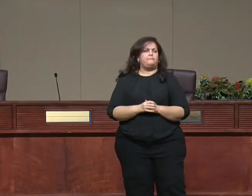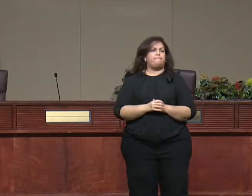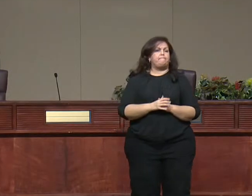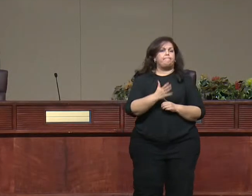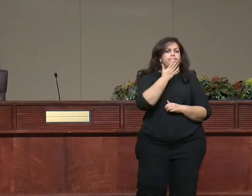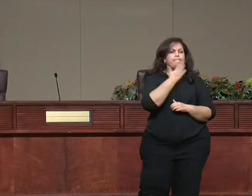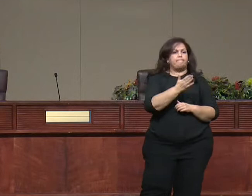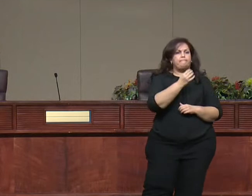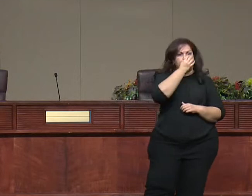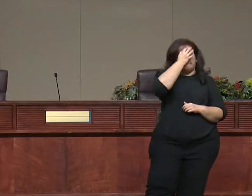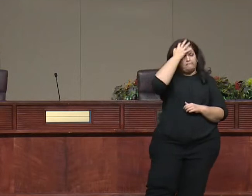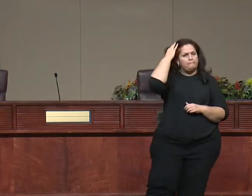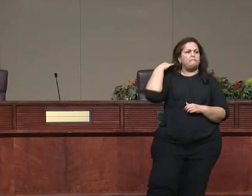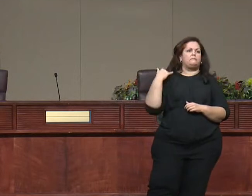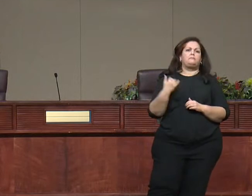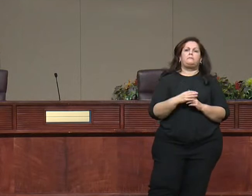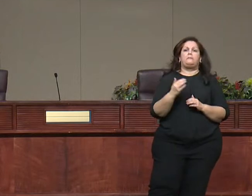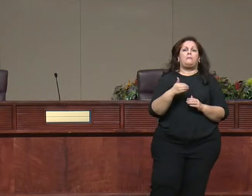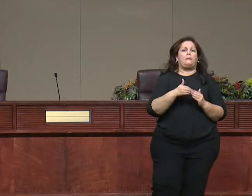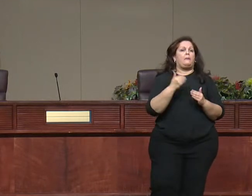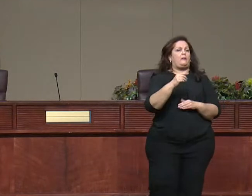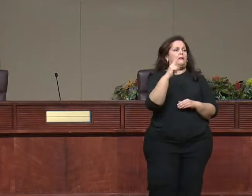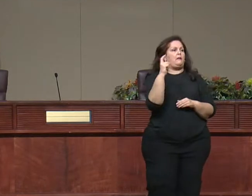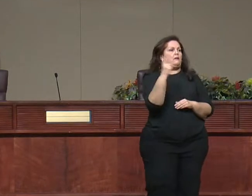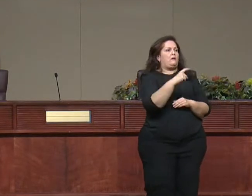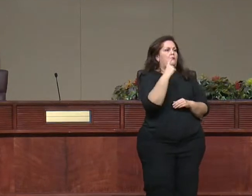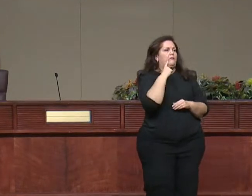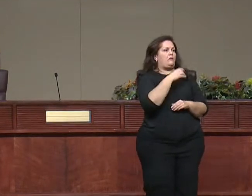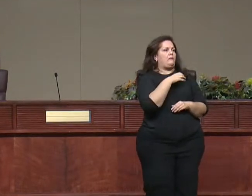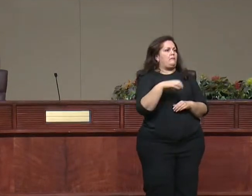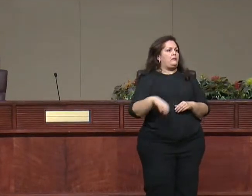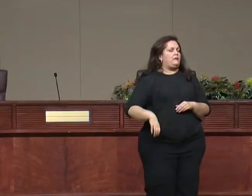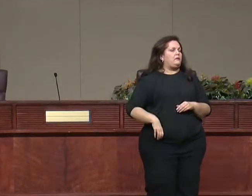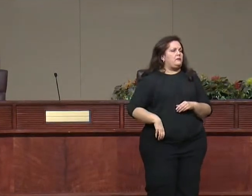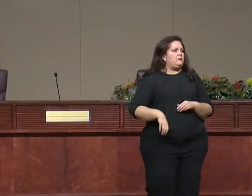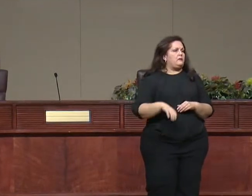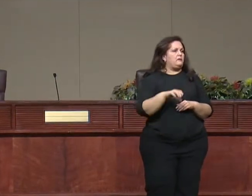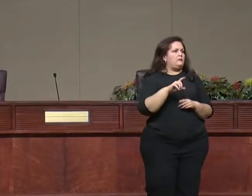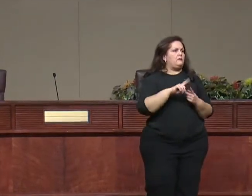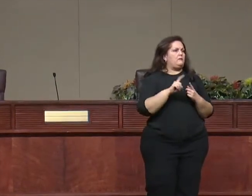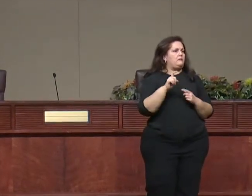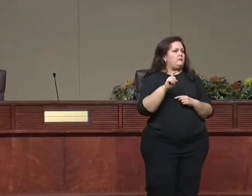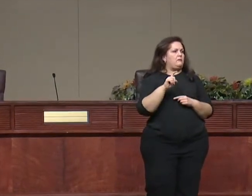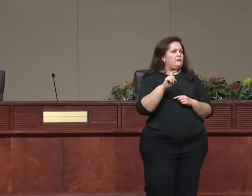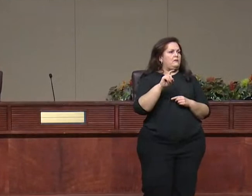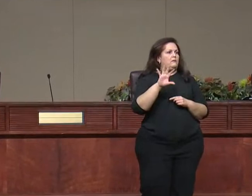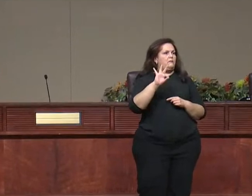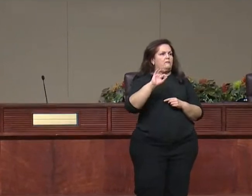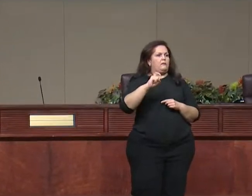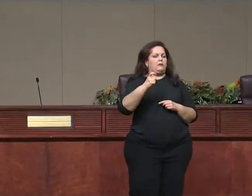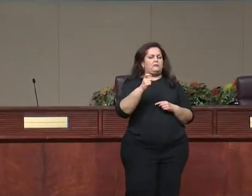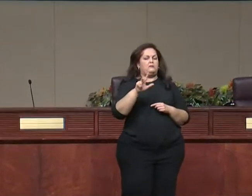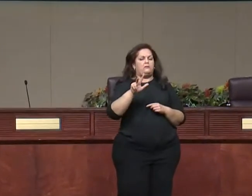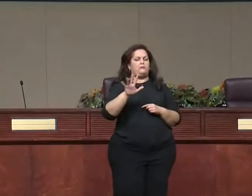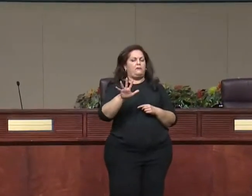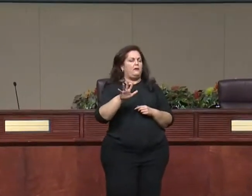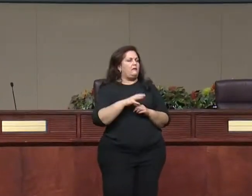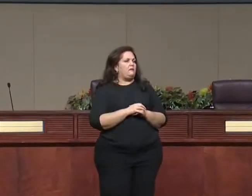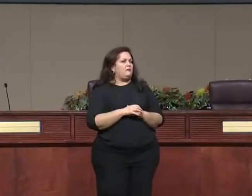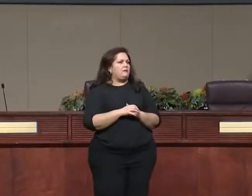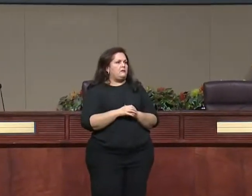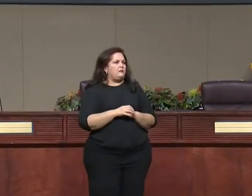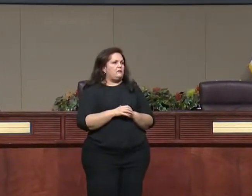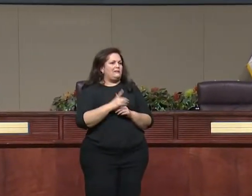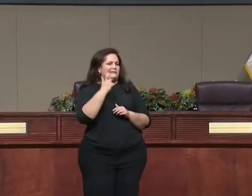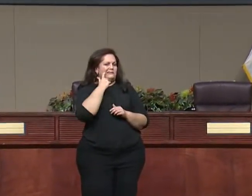you. This next question was texted in for you, Mayor Demings, from Danielle Lama with Fox 35. A recent poll